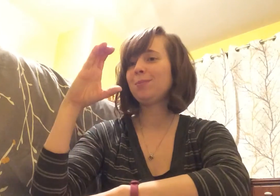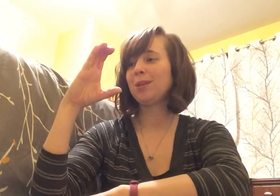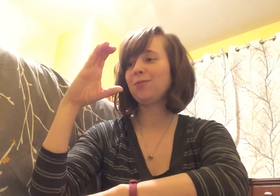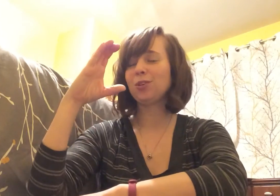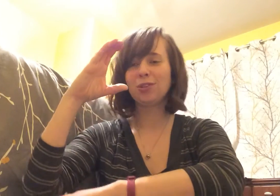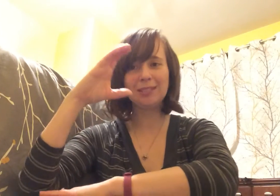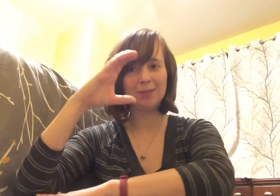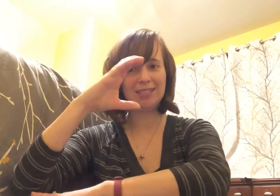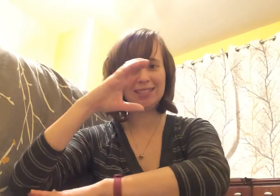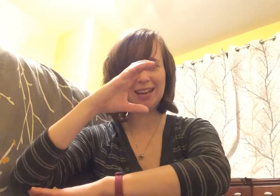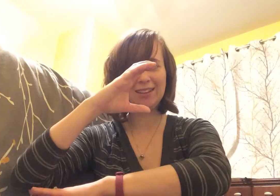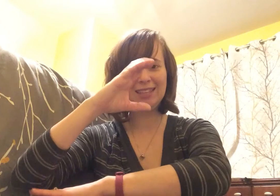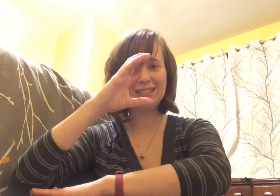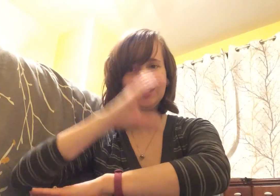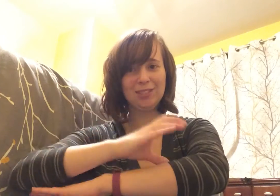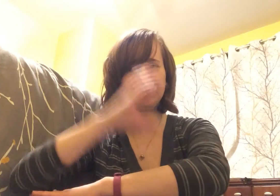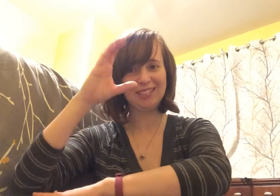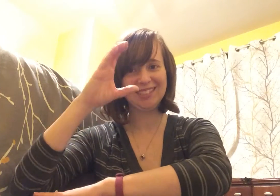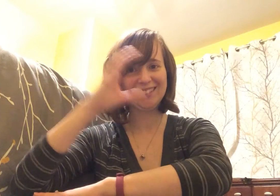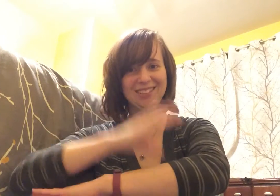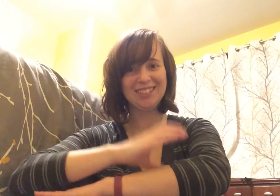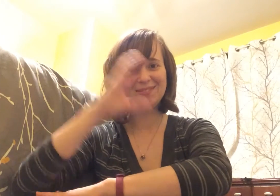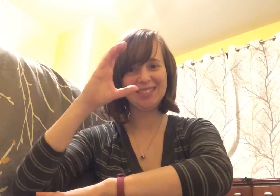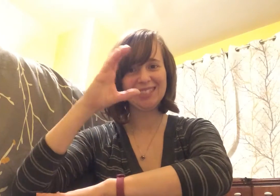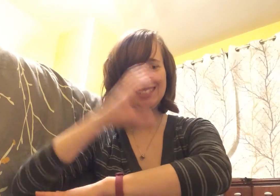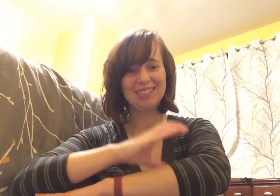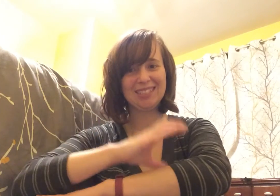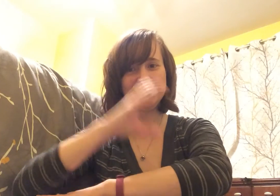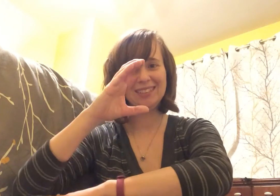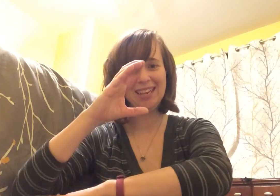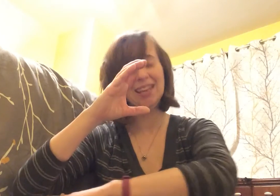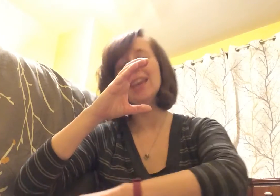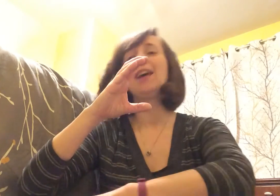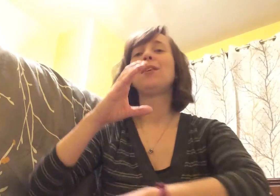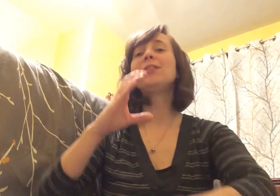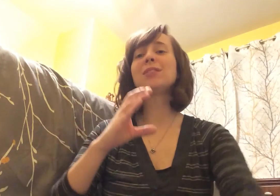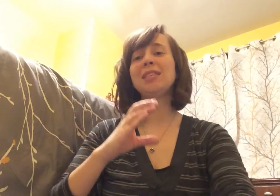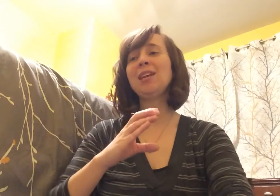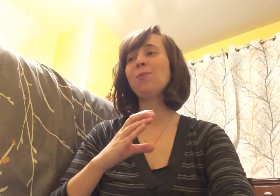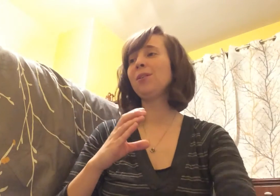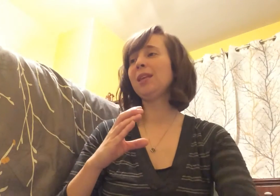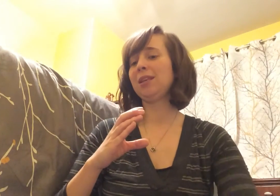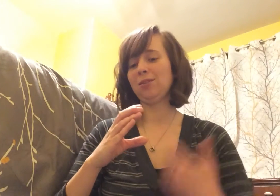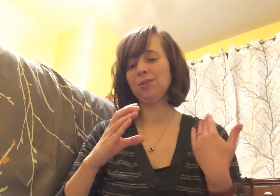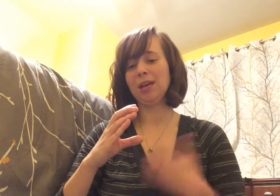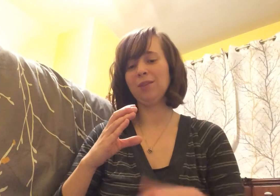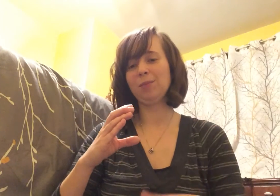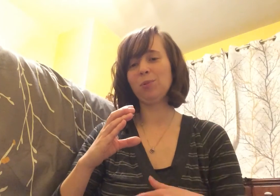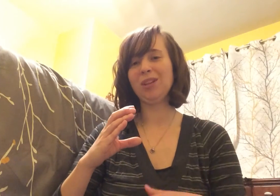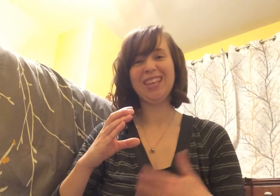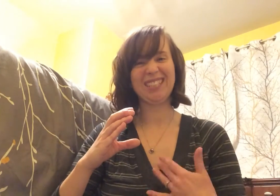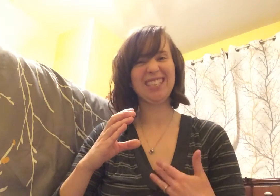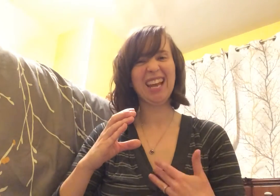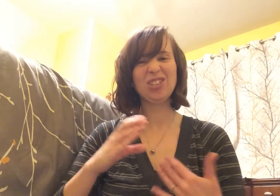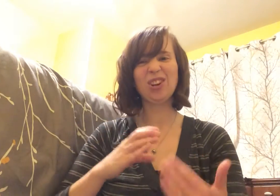But for Christmas, it's kind of like this, Christmas. Okay. I've also seen it where like you're kind of like putting like a sash on